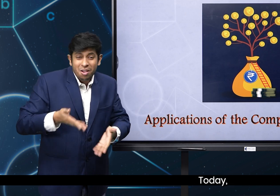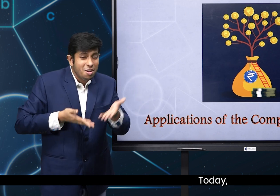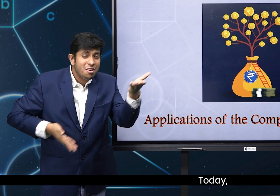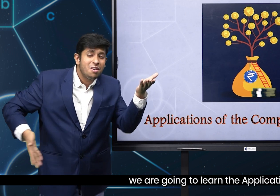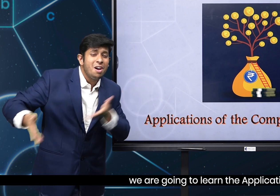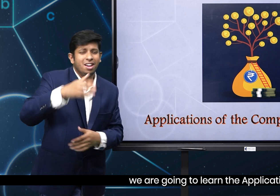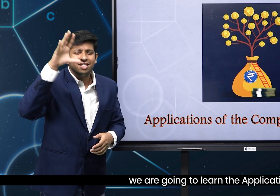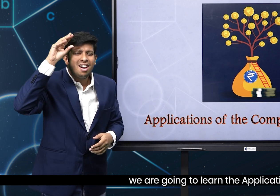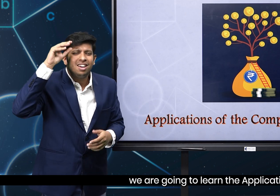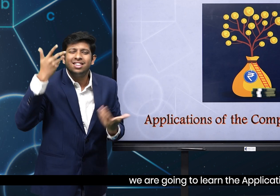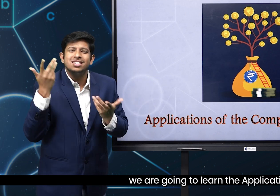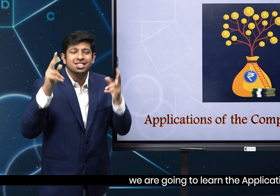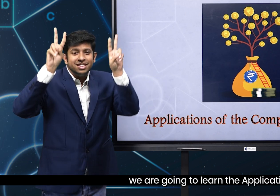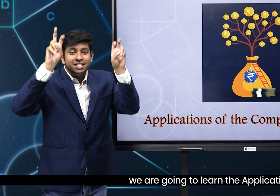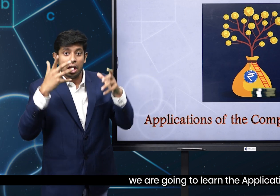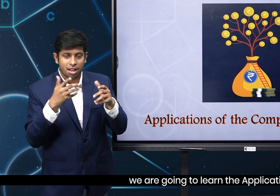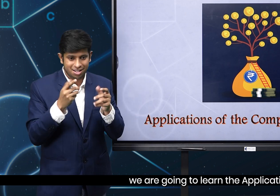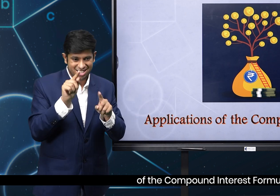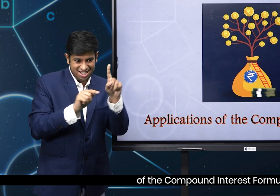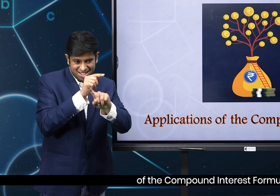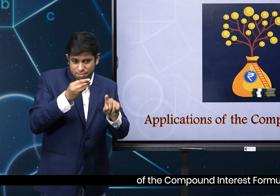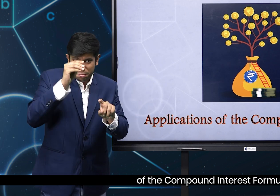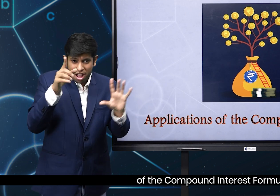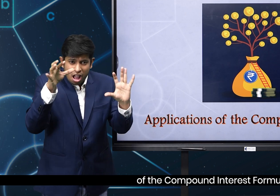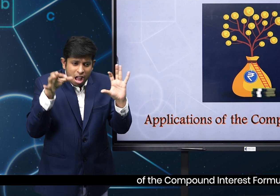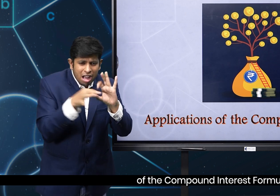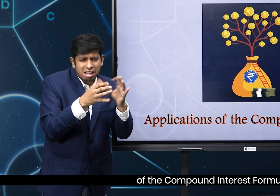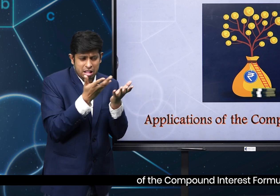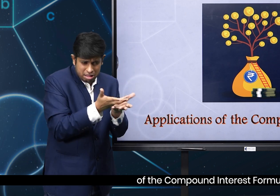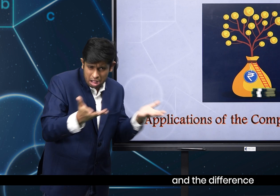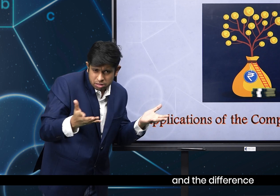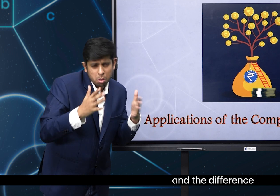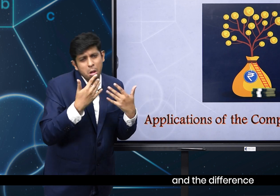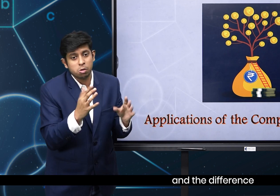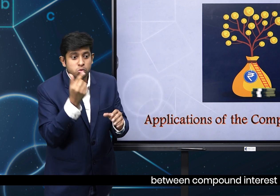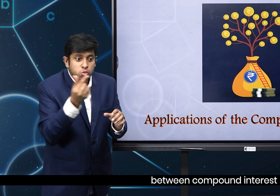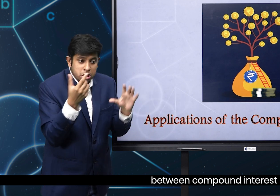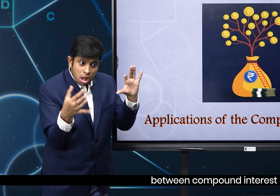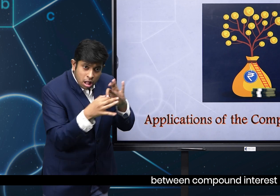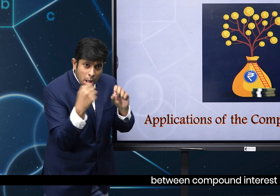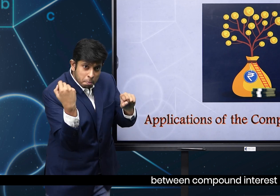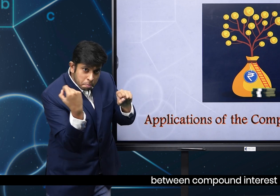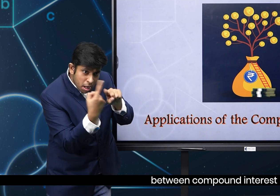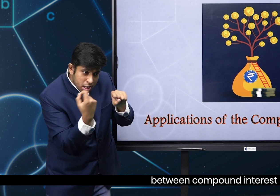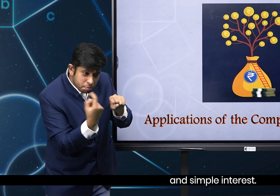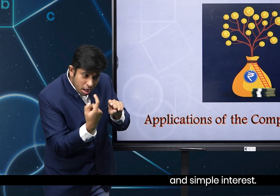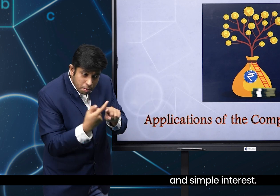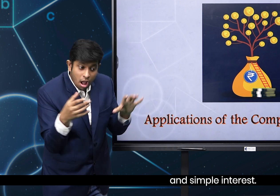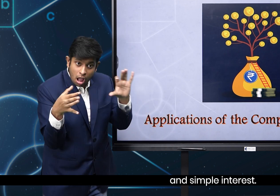Today, we are going to learn the applications of the compound interest formula and the difference between compound interest and simple